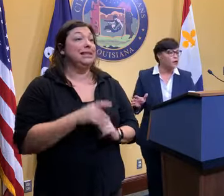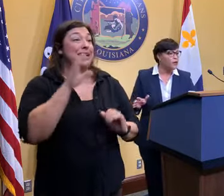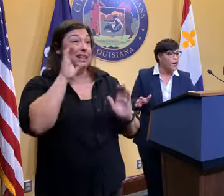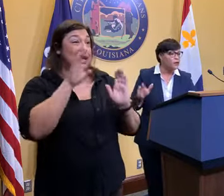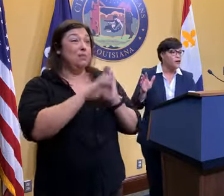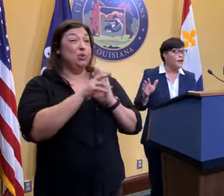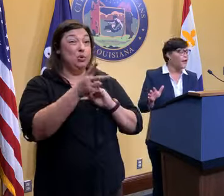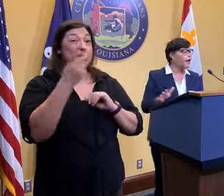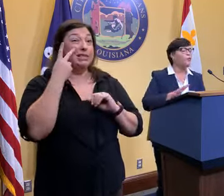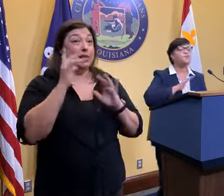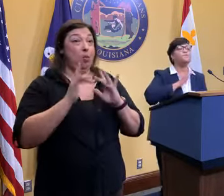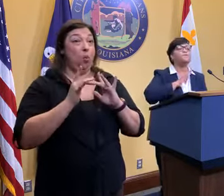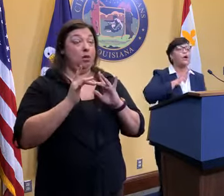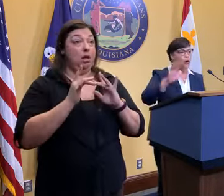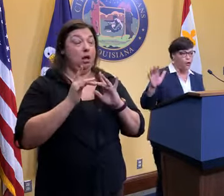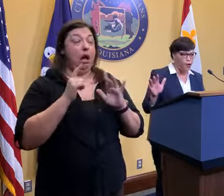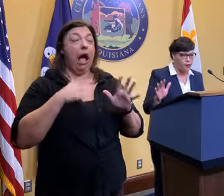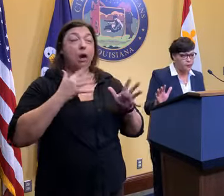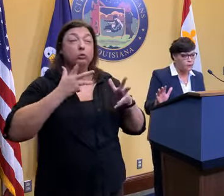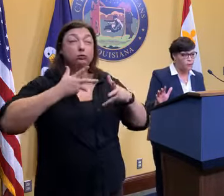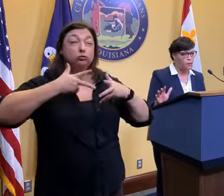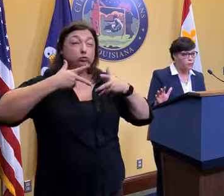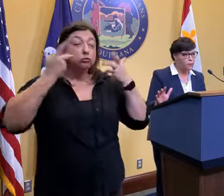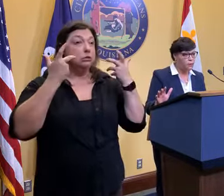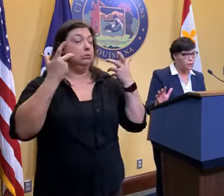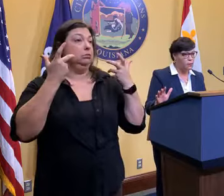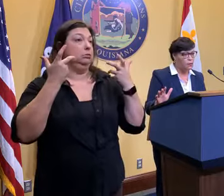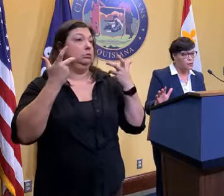circulating online, and when I got out, I was furious.